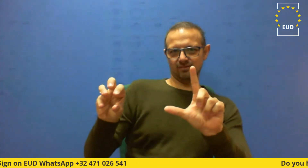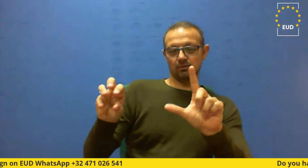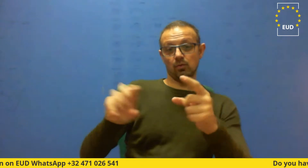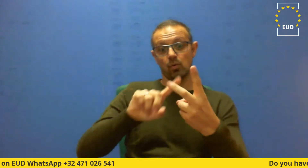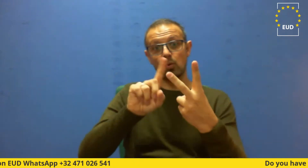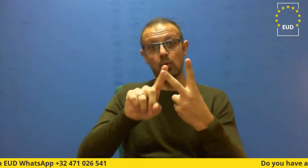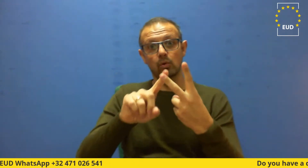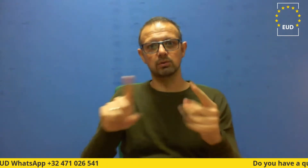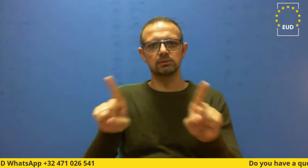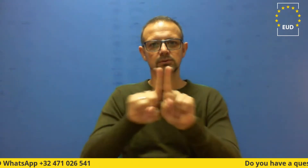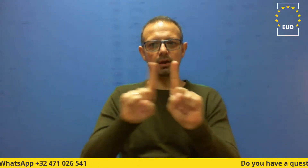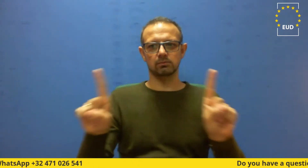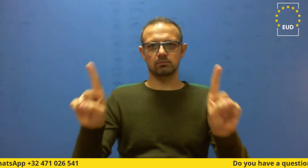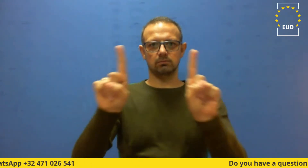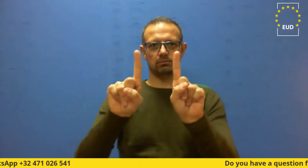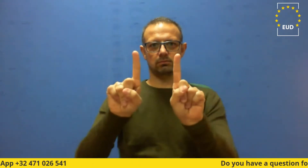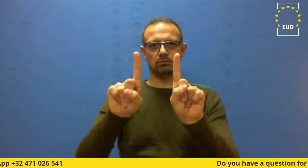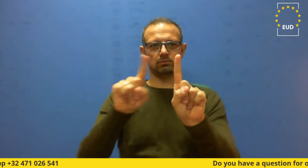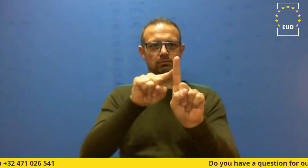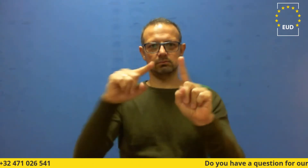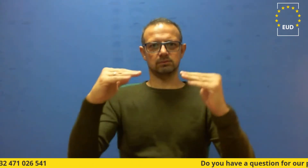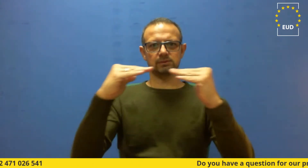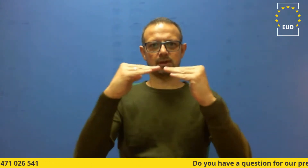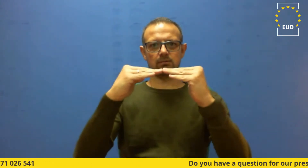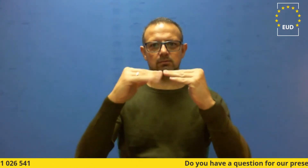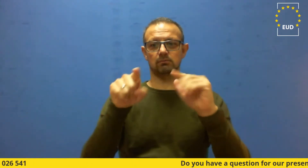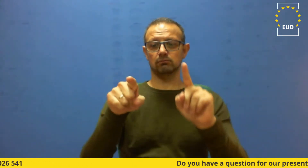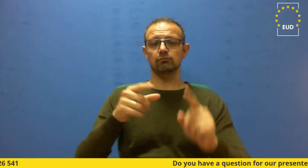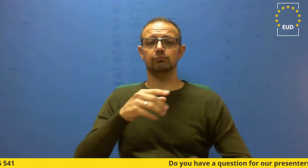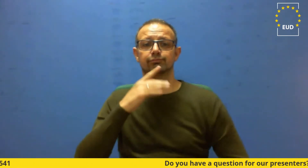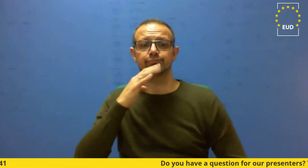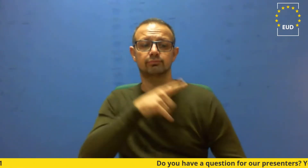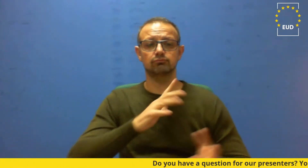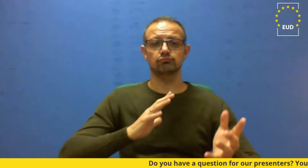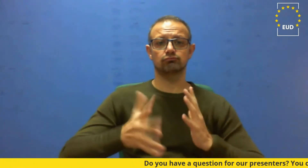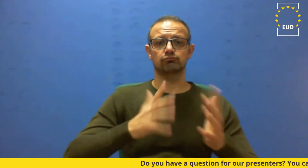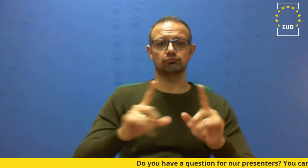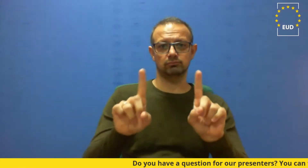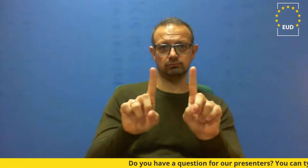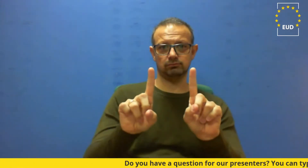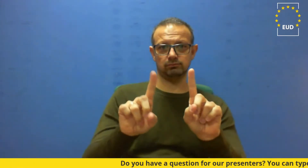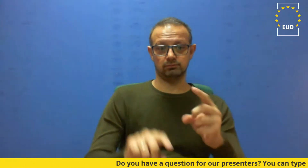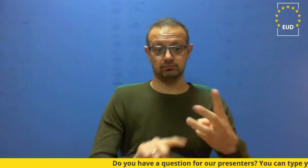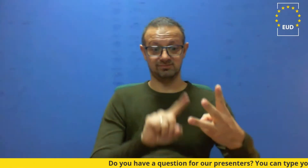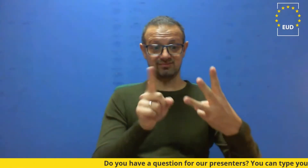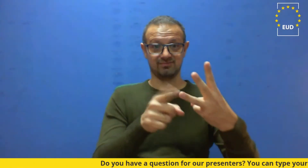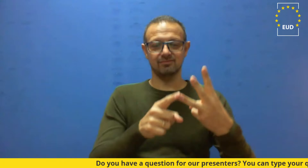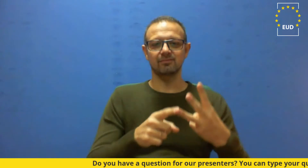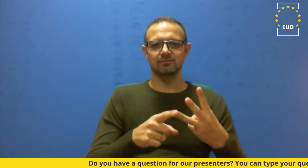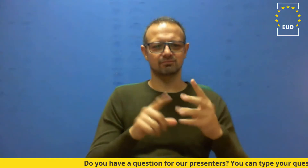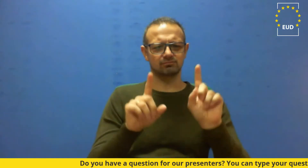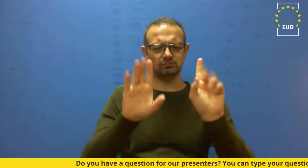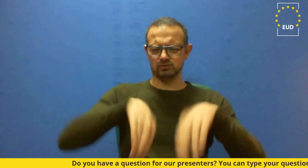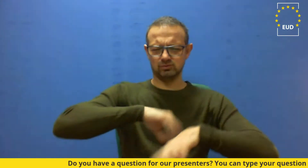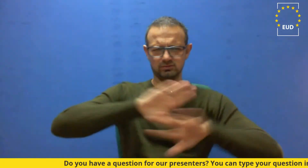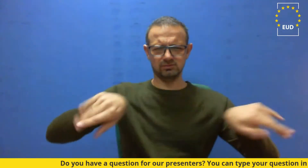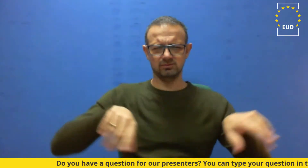language interpreter on screen, if it's picture-in-picture, or if they're going to be standing next to each other, do you have the presenter and